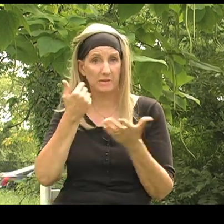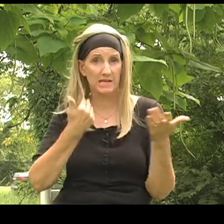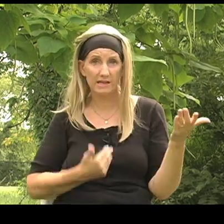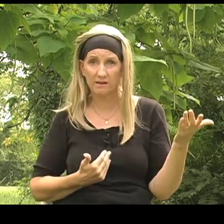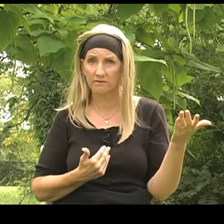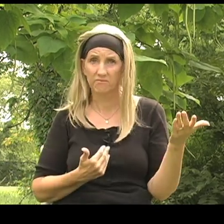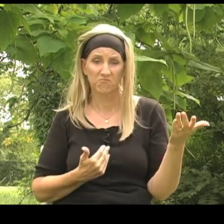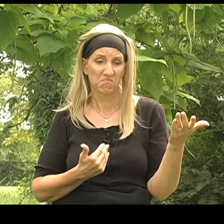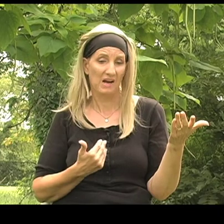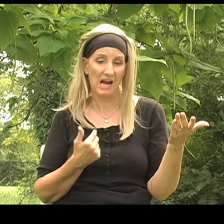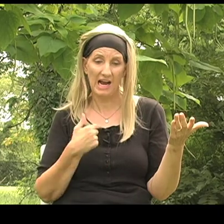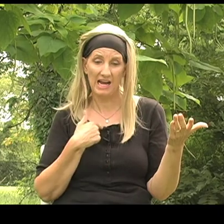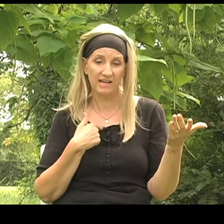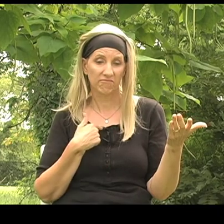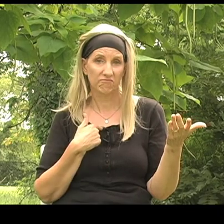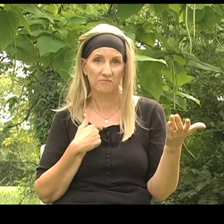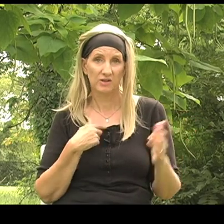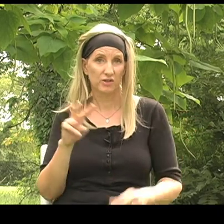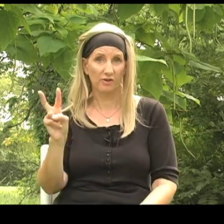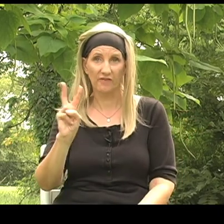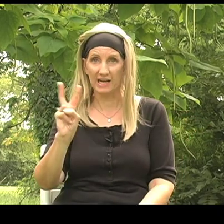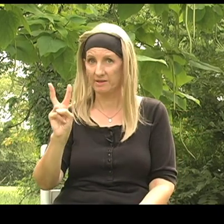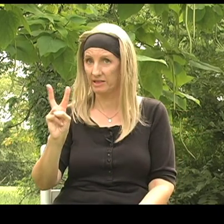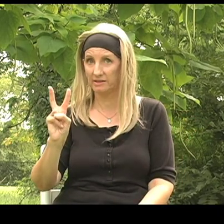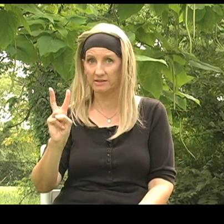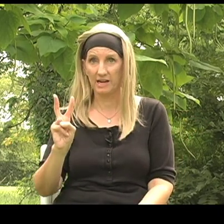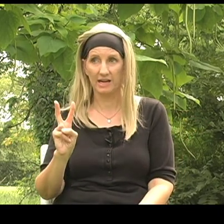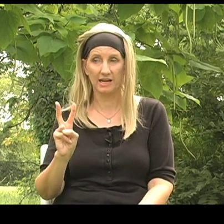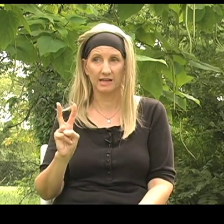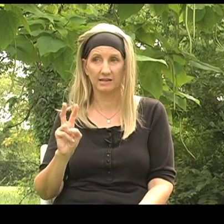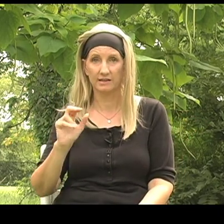me, I took vitamins and